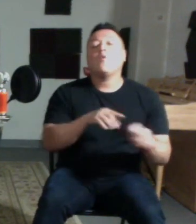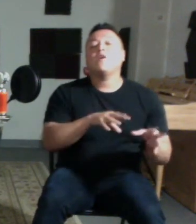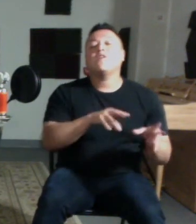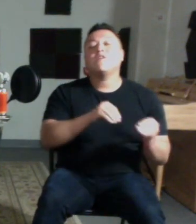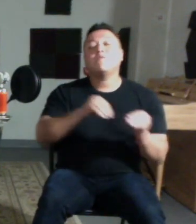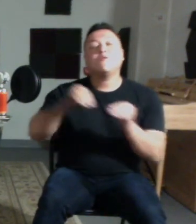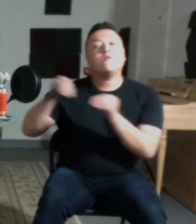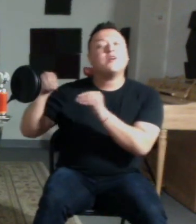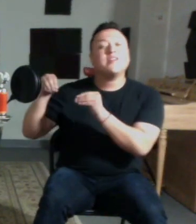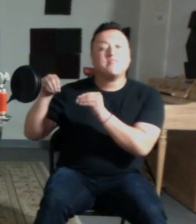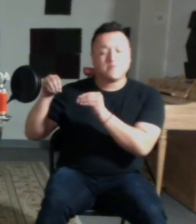When I'm away,